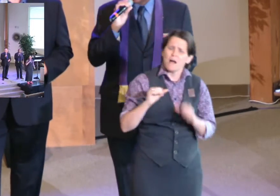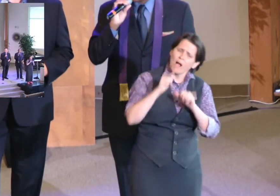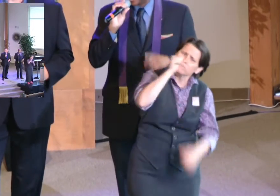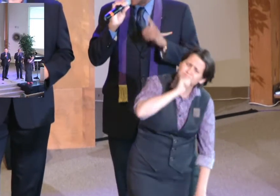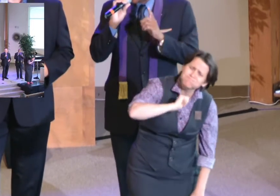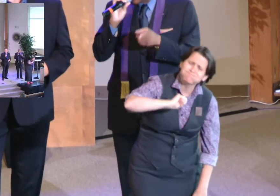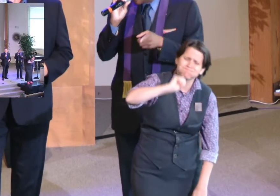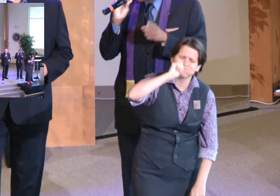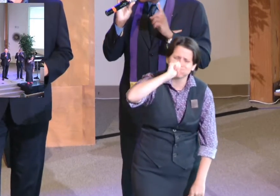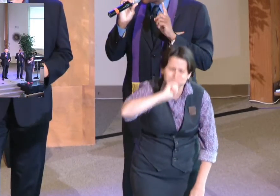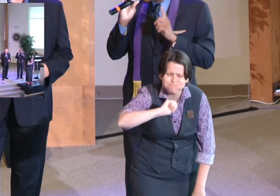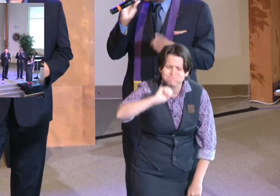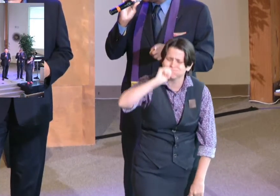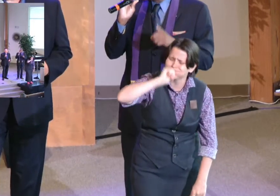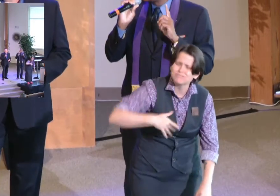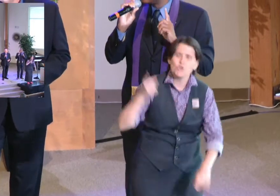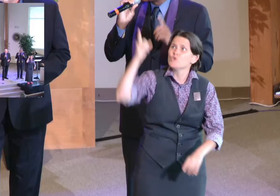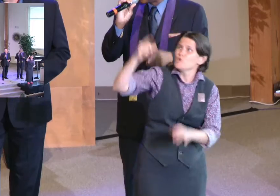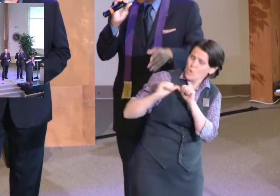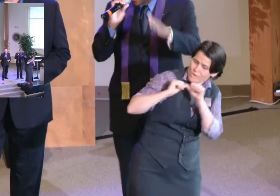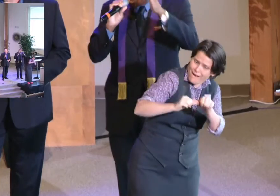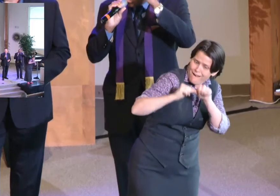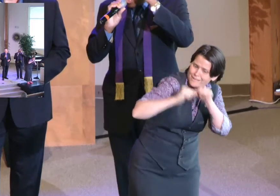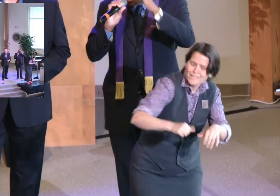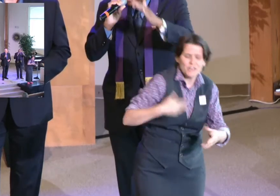me. looking out. For me. Oh,